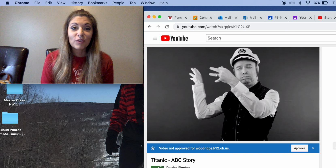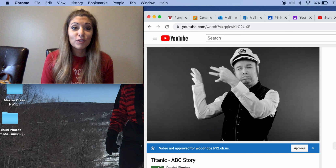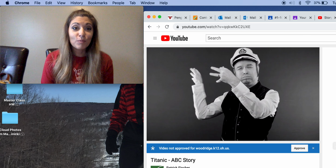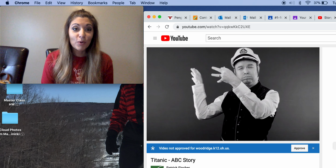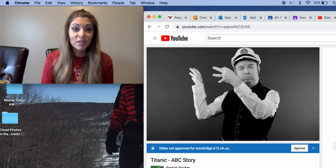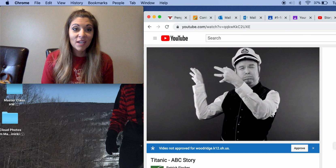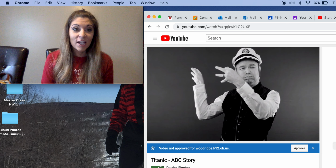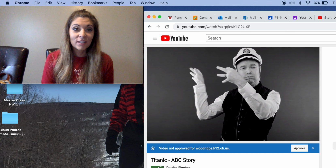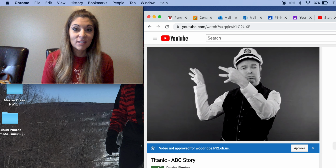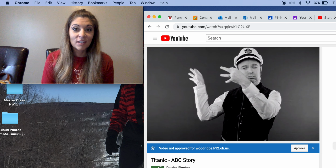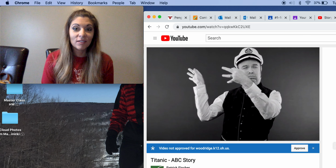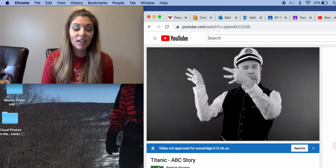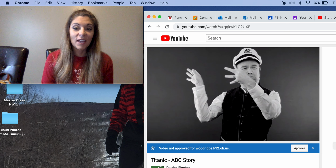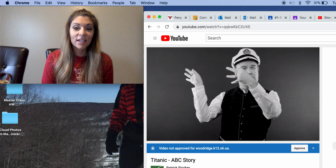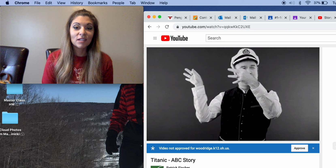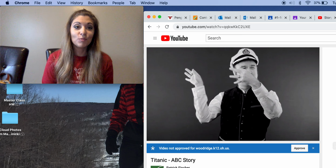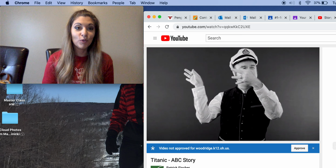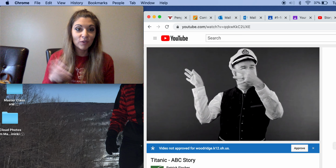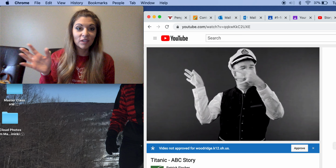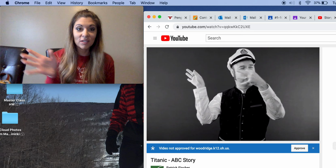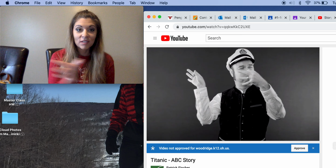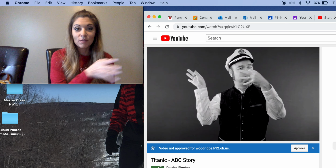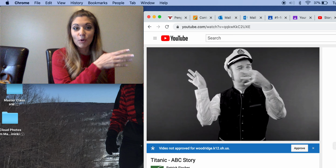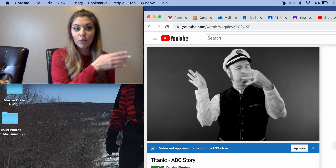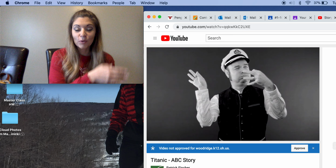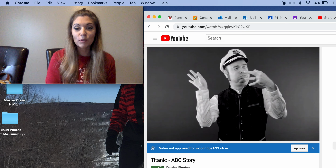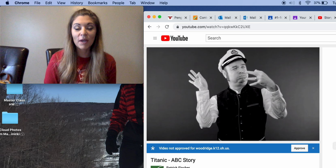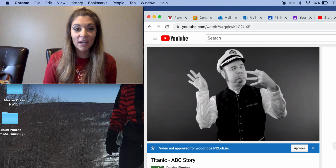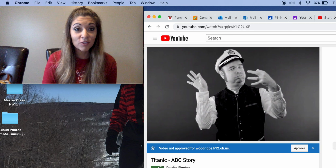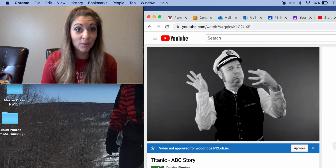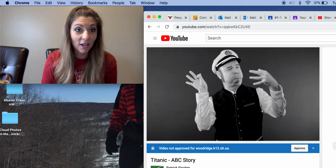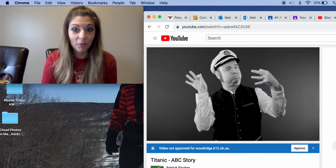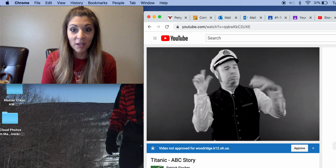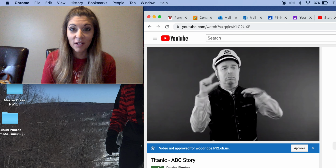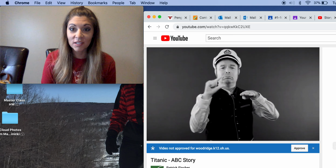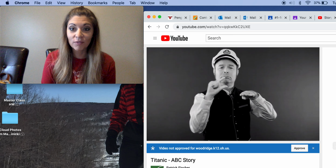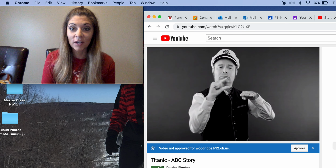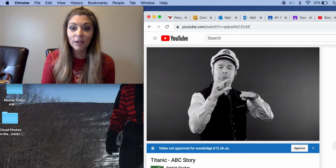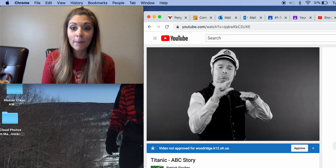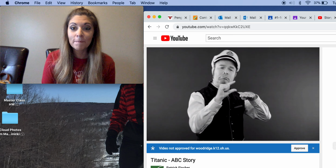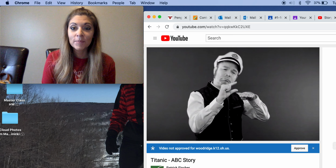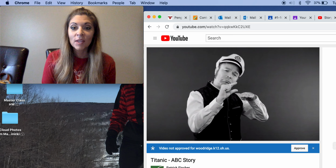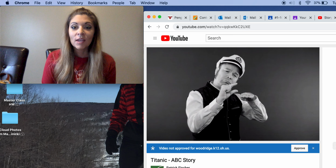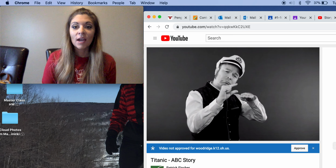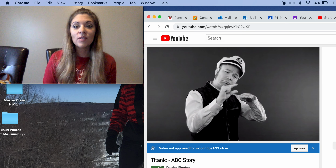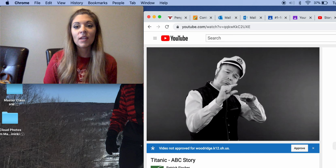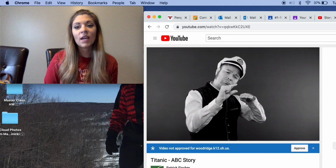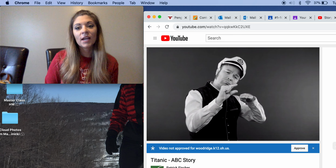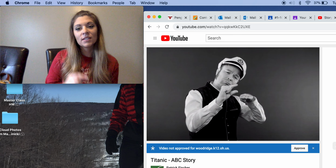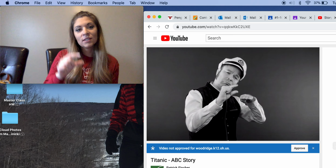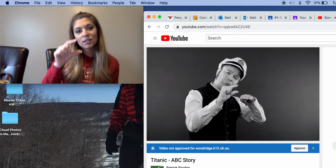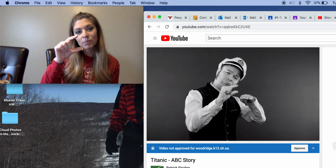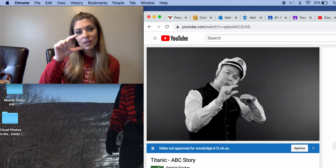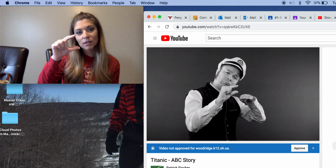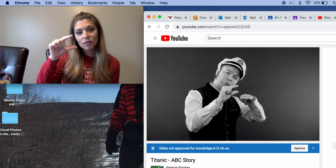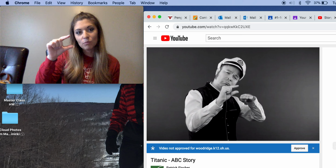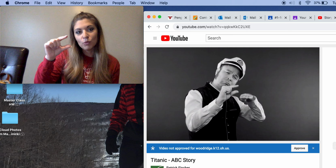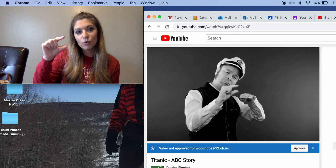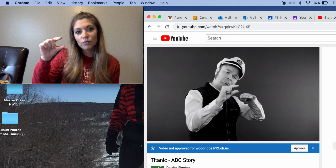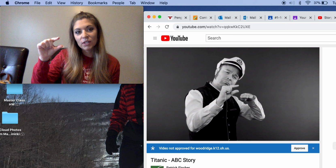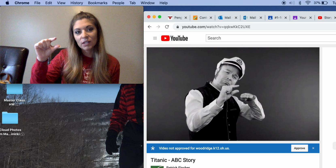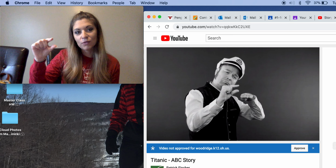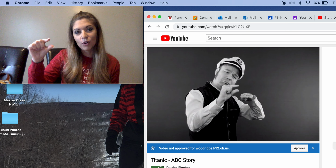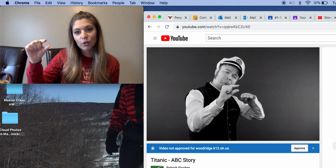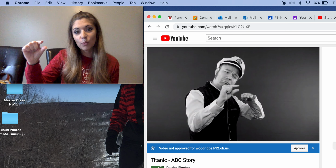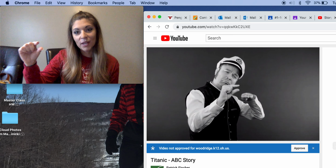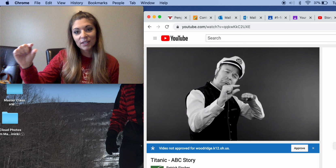F, the smoke stacks, and like as it's moving, the smoke goes back, so an element classifier. And then as something